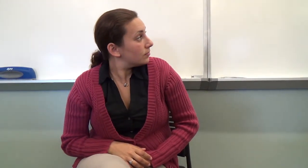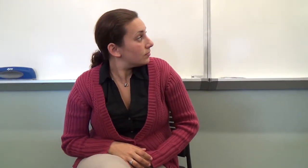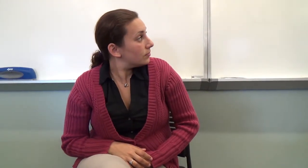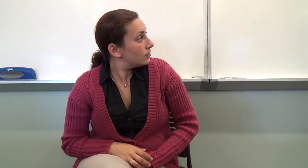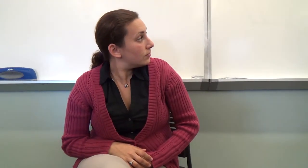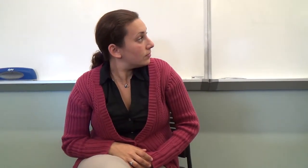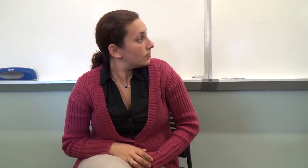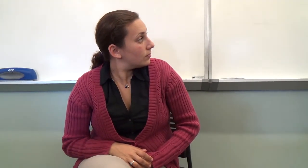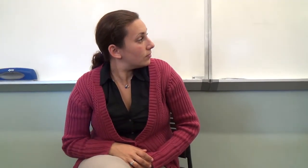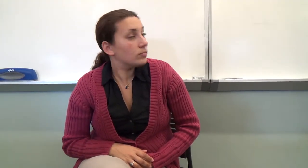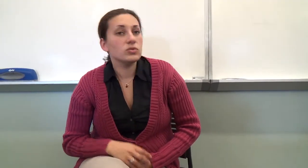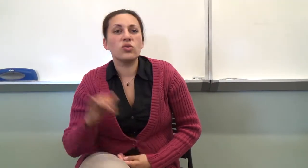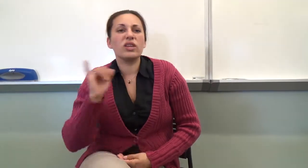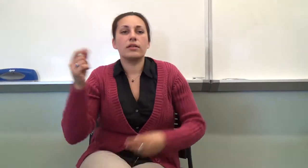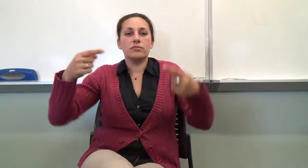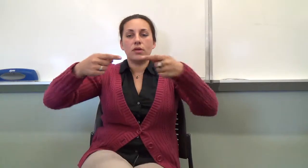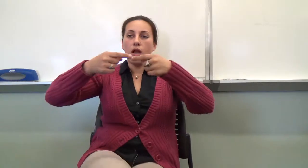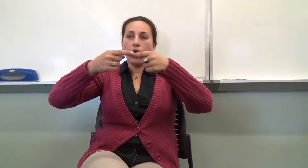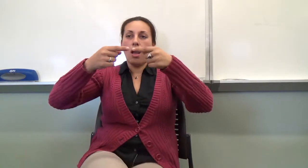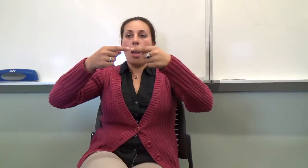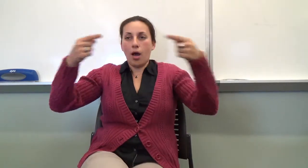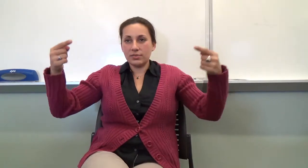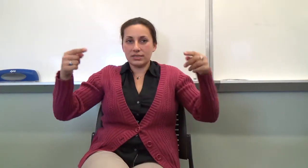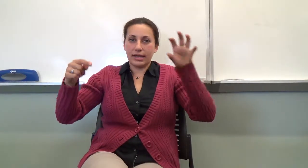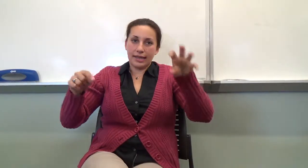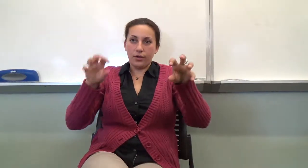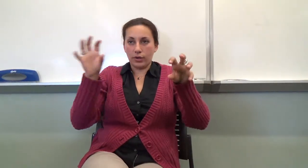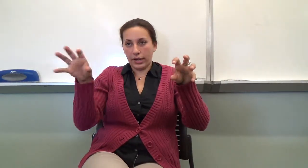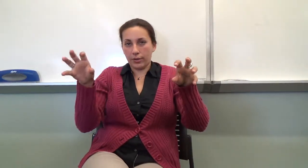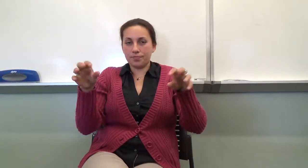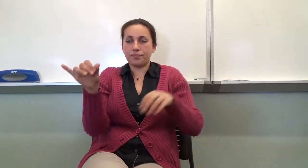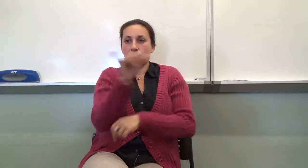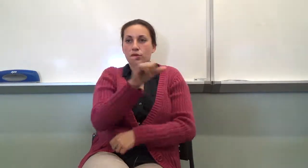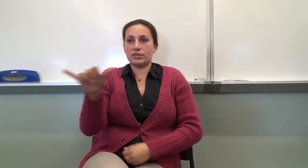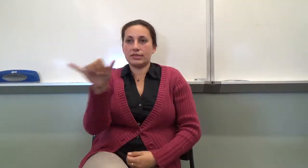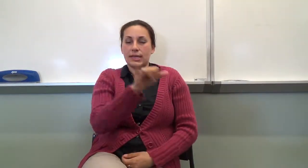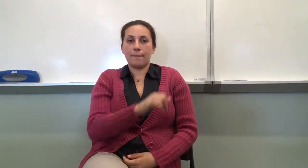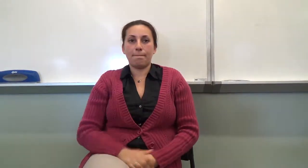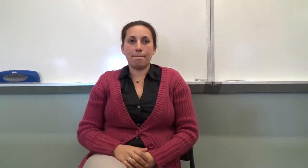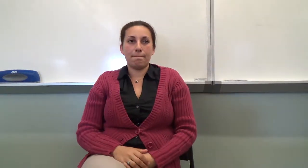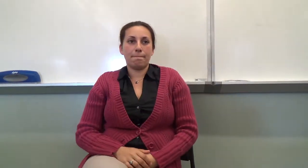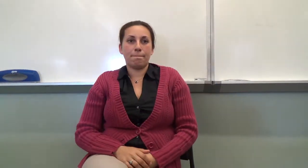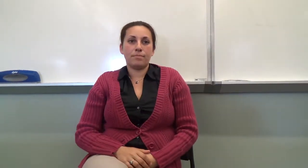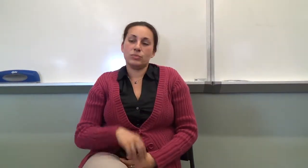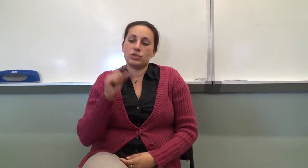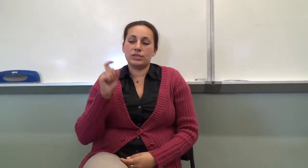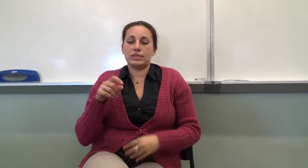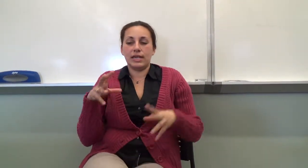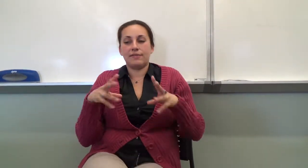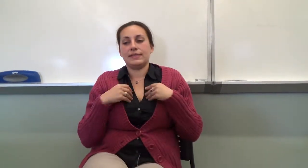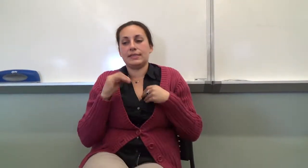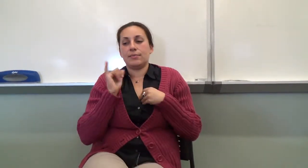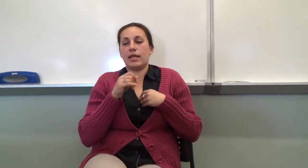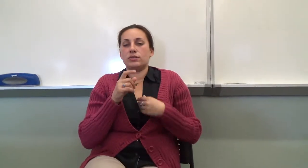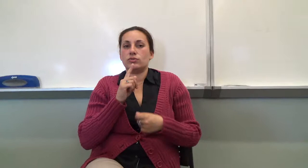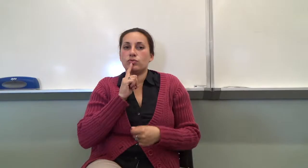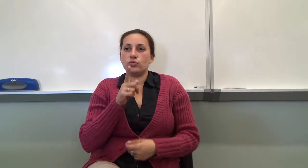So that's a geometry theorem that, of course, is beyond us to prove. We're just going to accept it as being true.